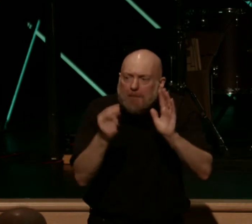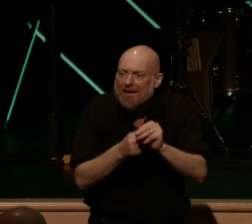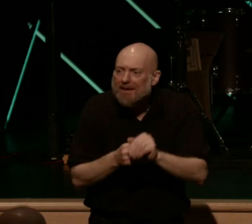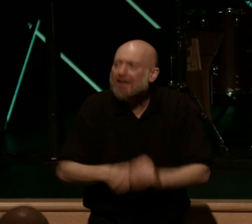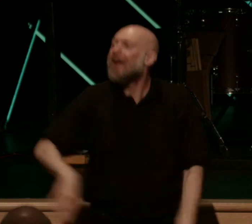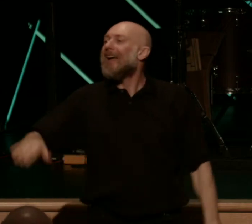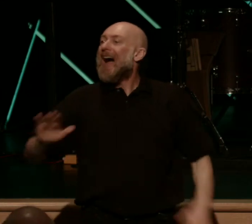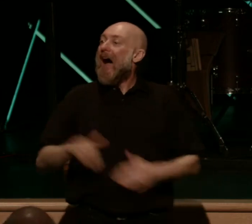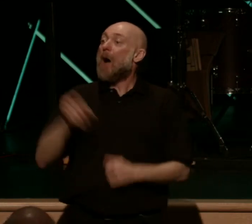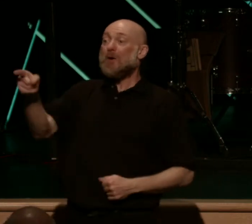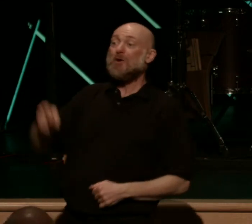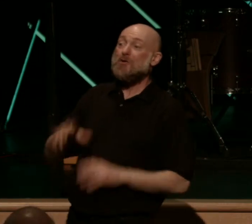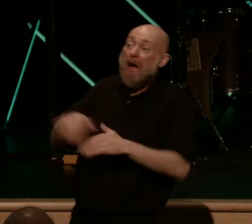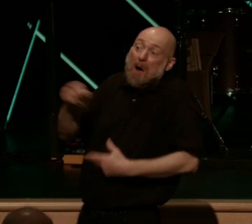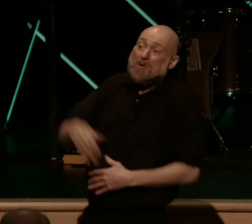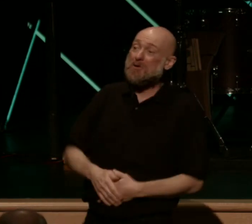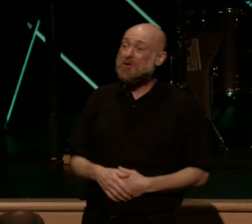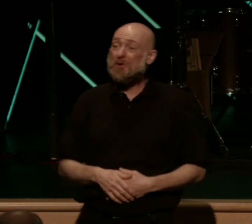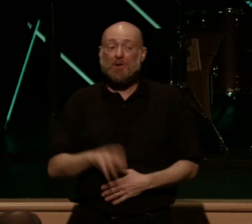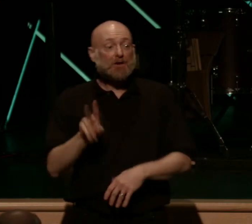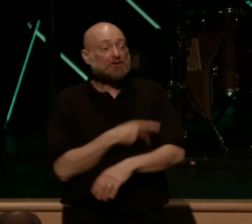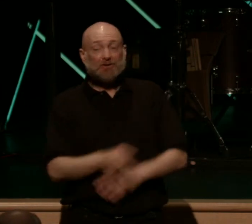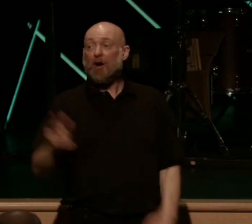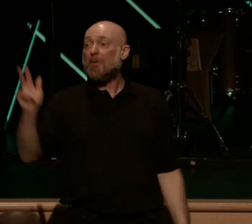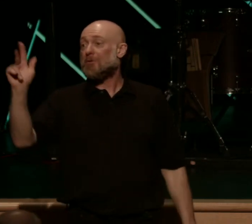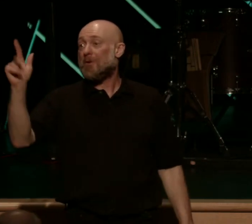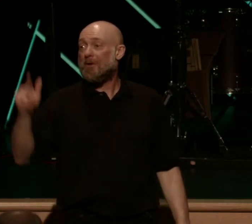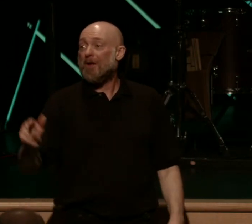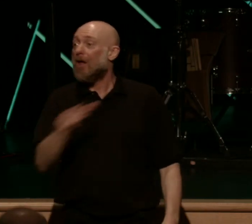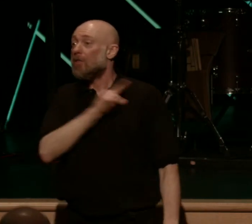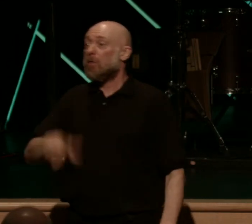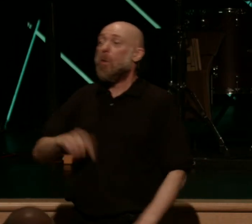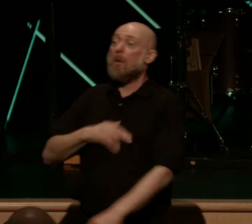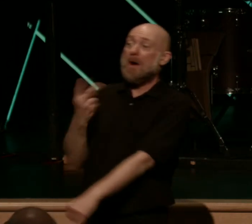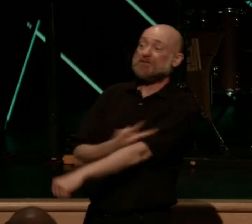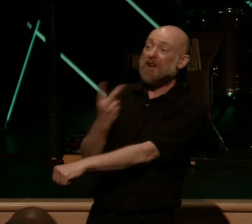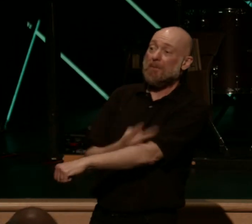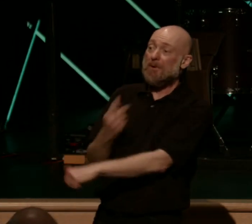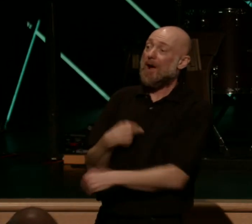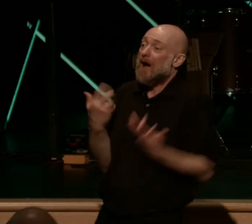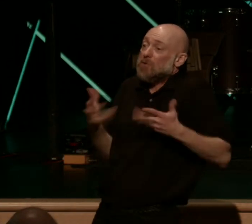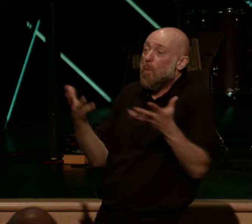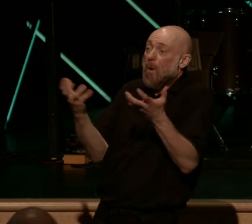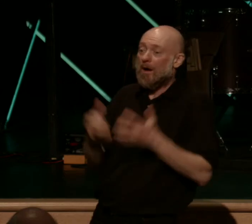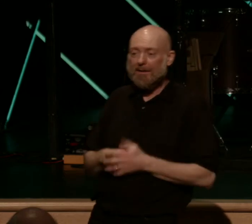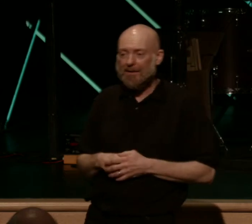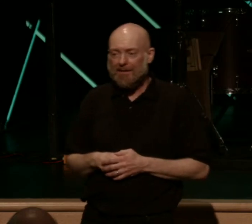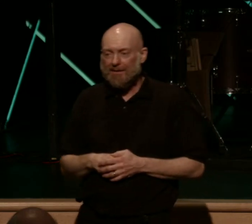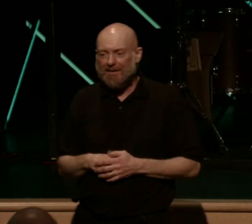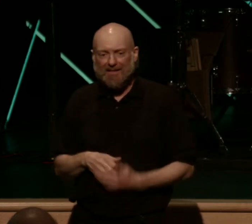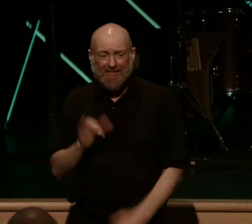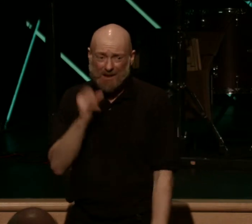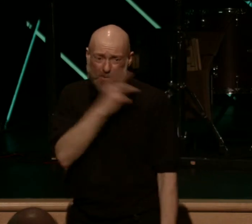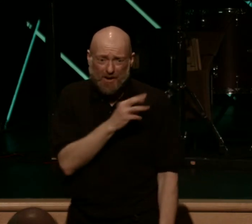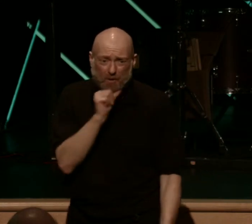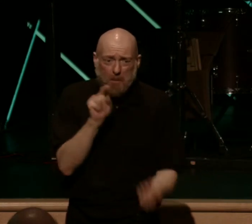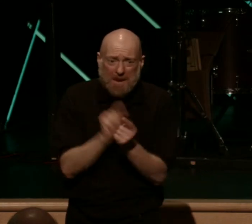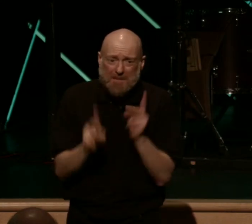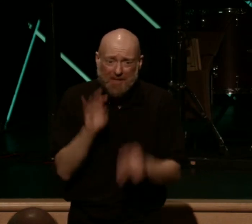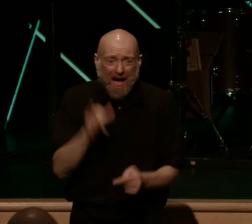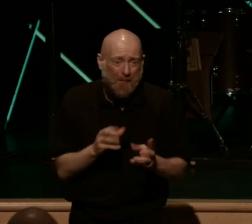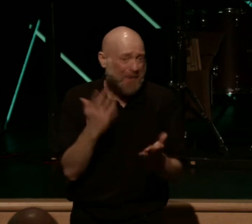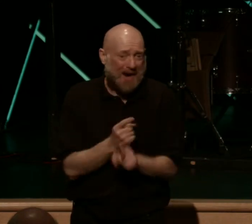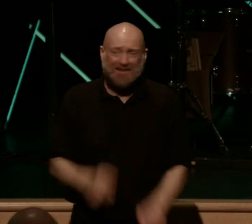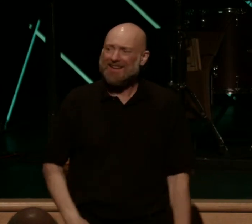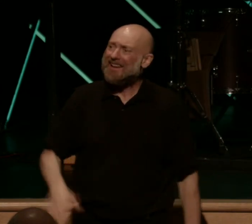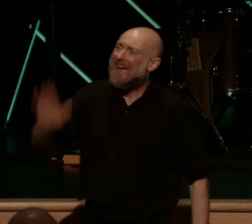like, hey, how you doing? How you doing? Psalm 23, the Lord is my shepherd, I shall not want. That's just weird, okay? That would be weird.